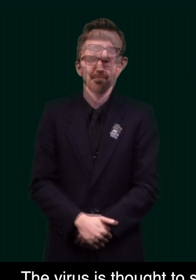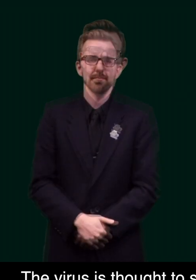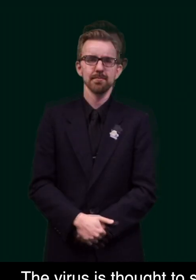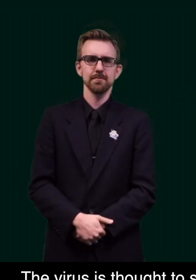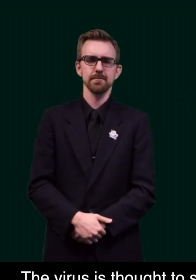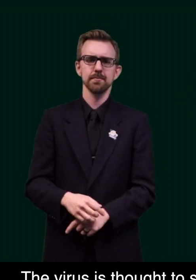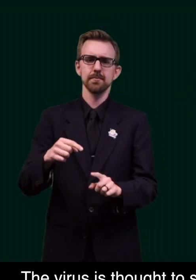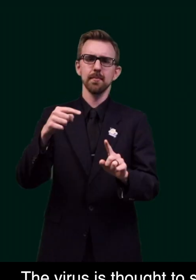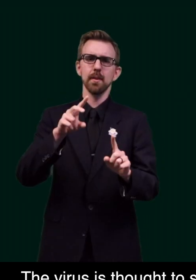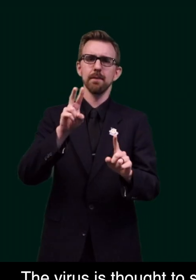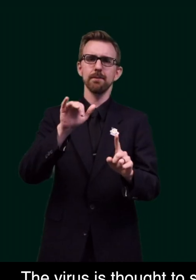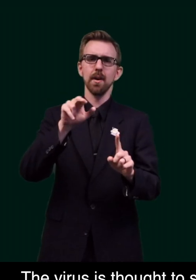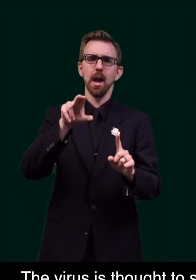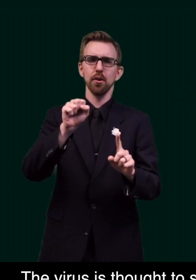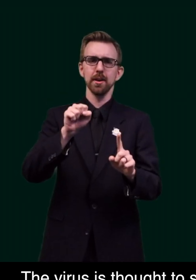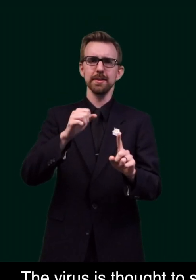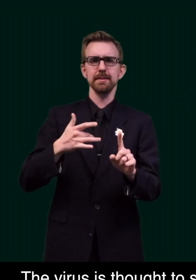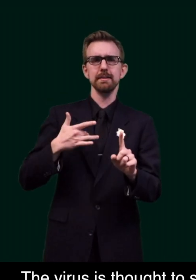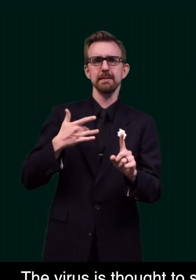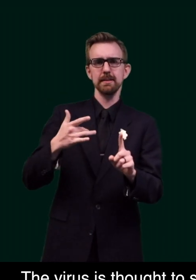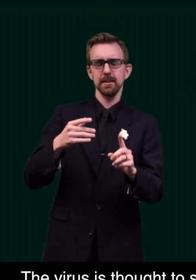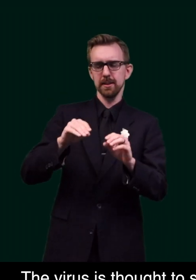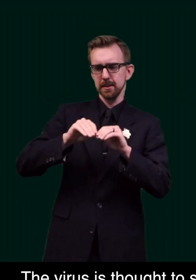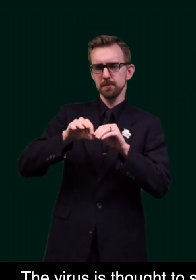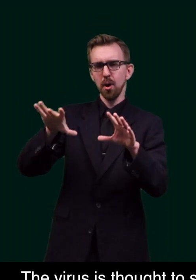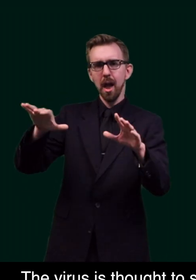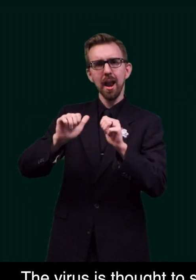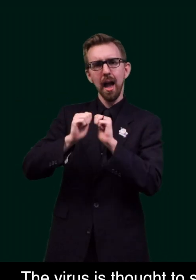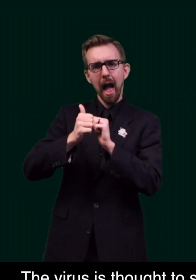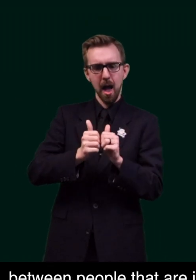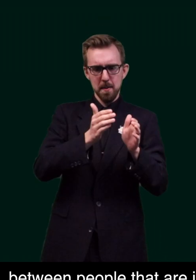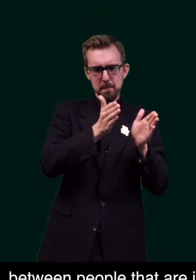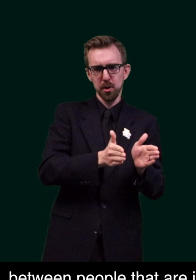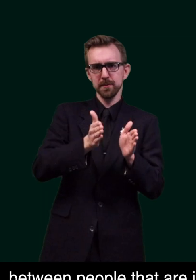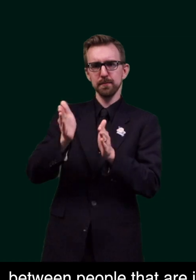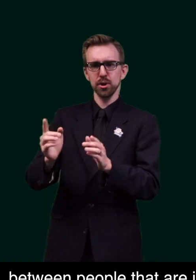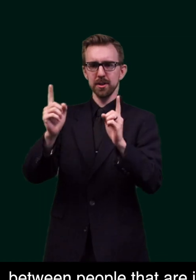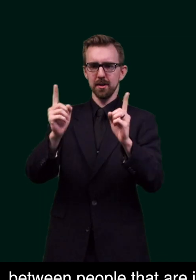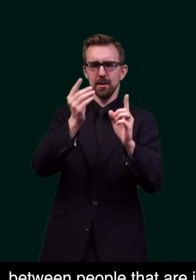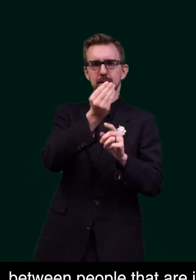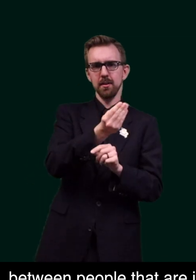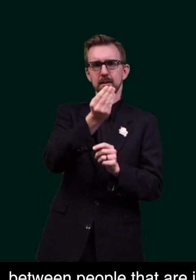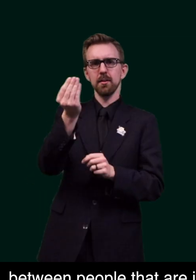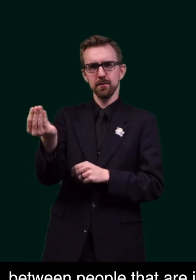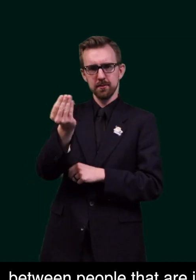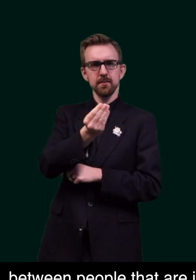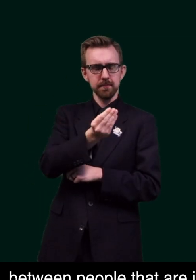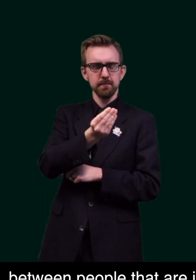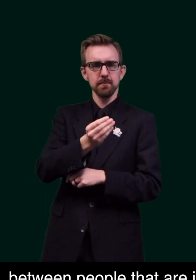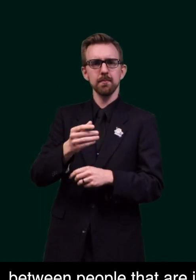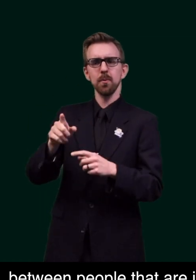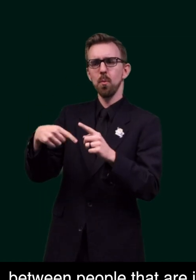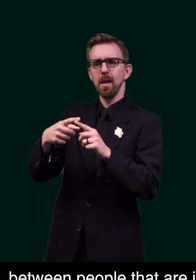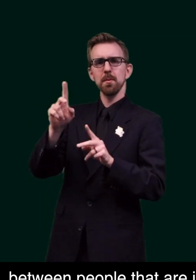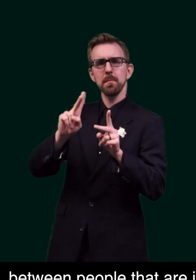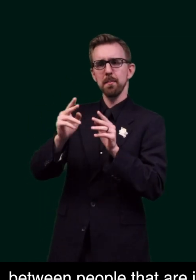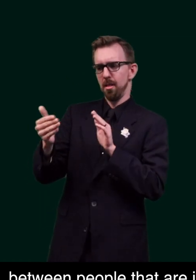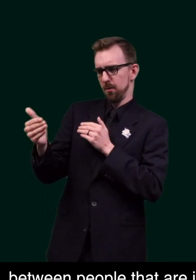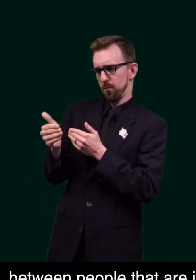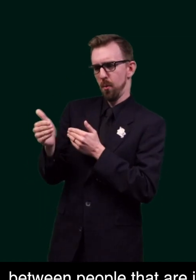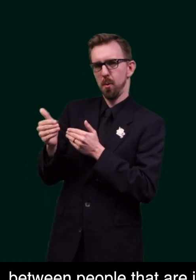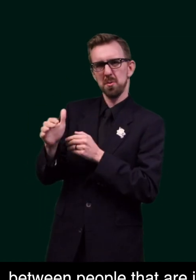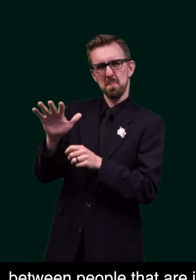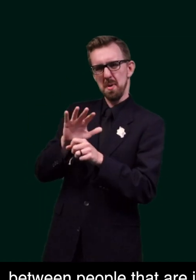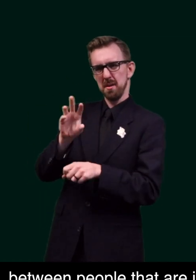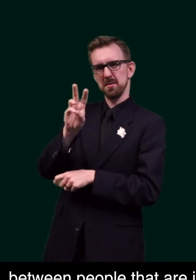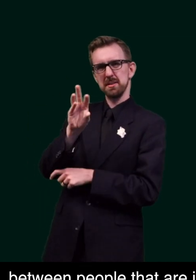The virus is thought to spread mainly from person to person between people that are in close contact within